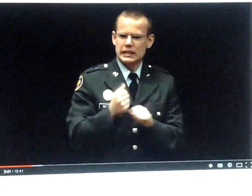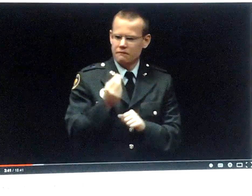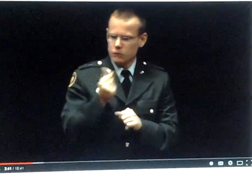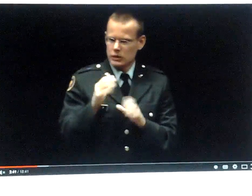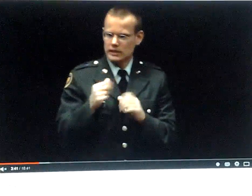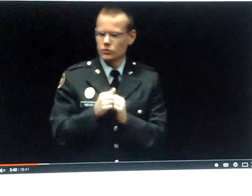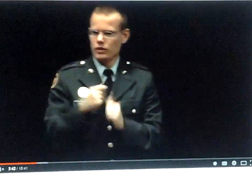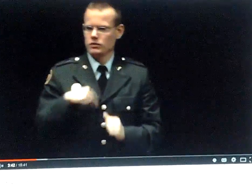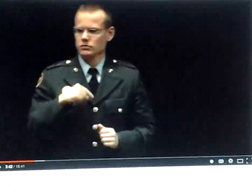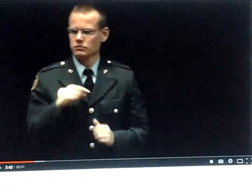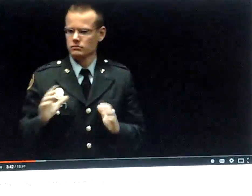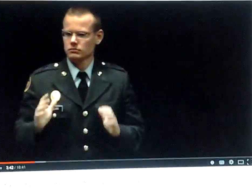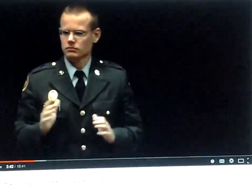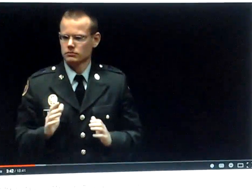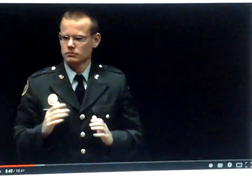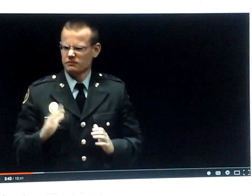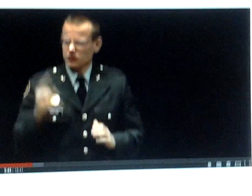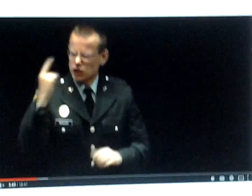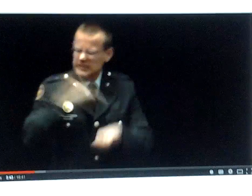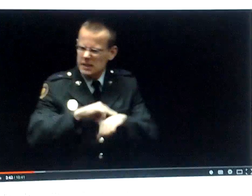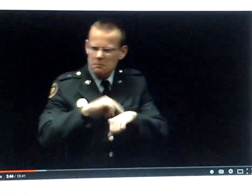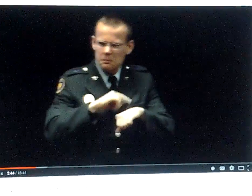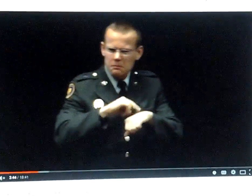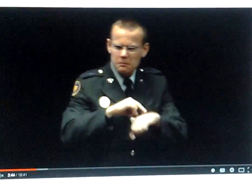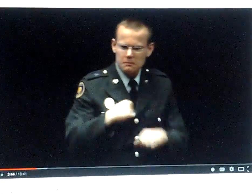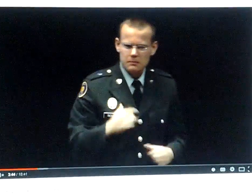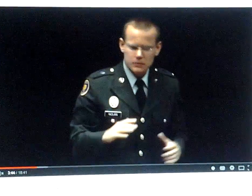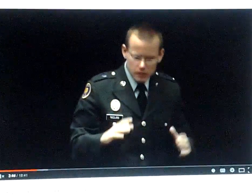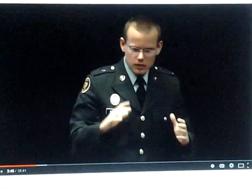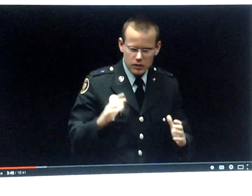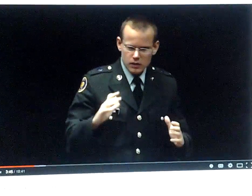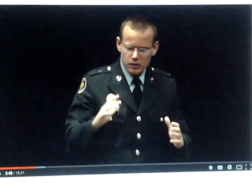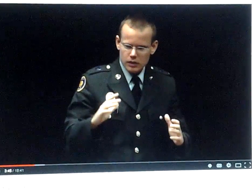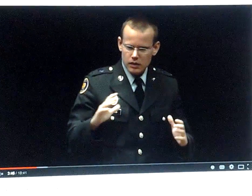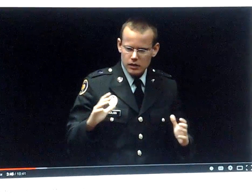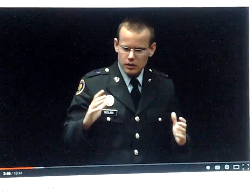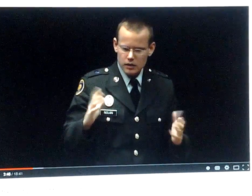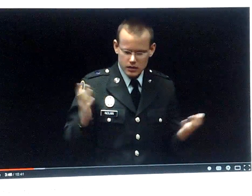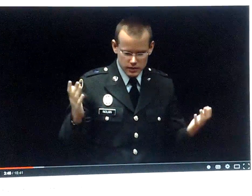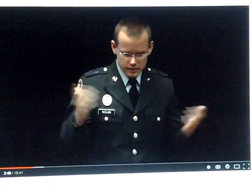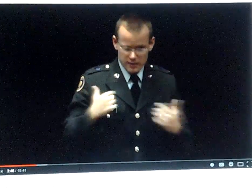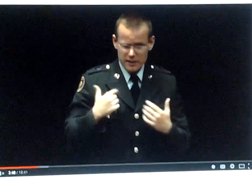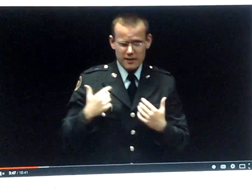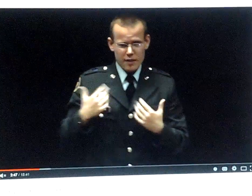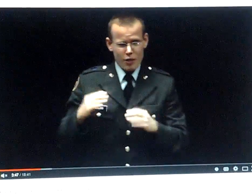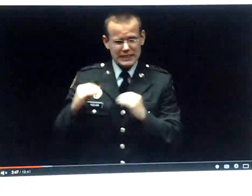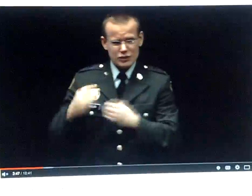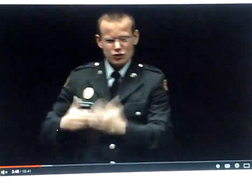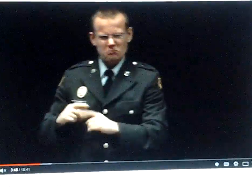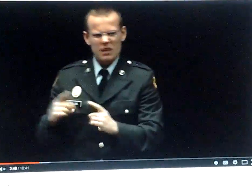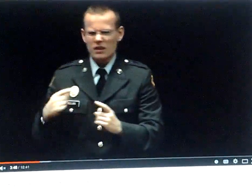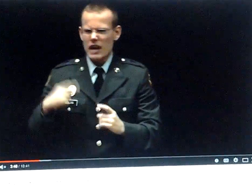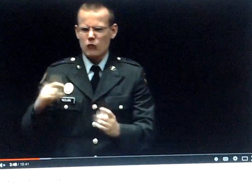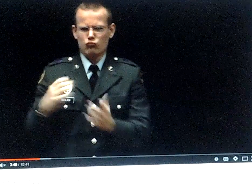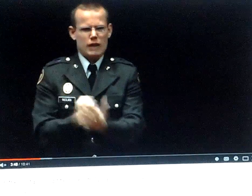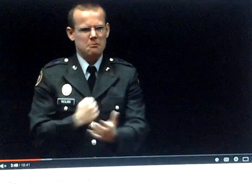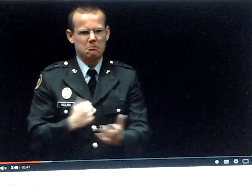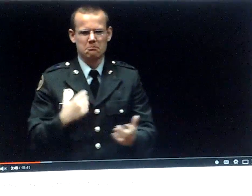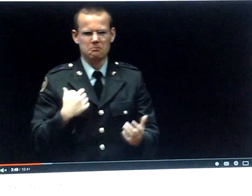I told them they were deaf, so I was expecting them to say no, but they told me that we could try to work something out.